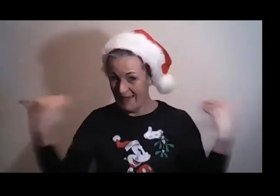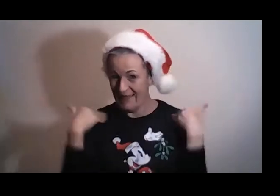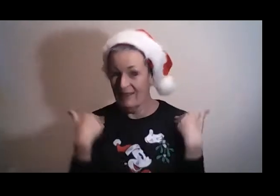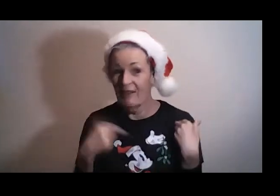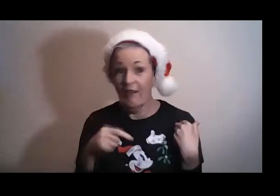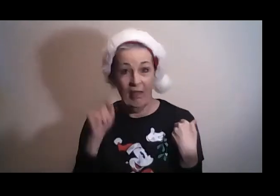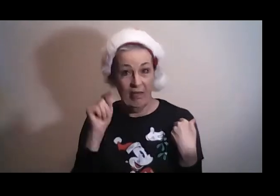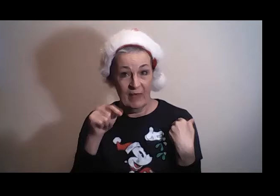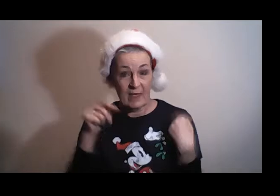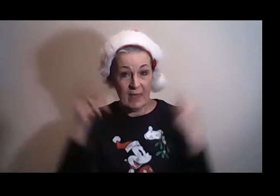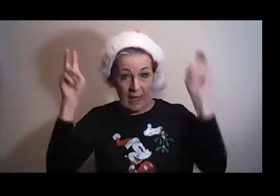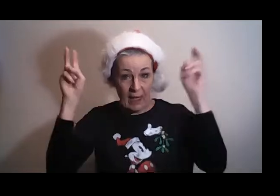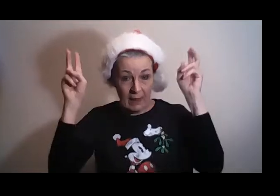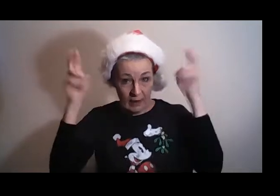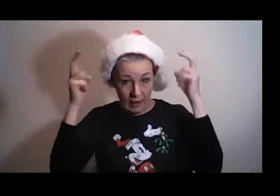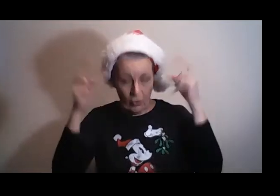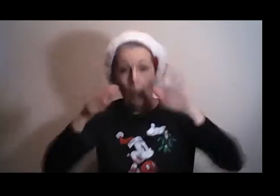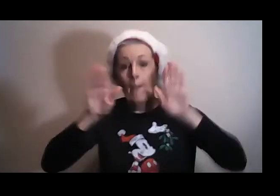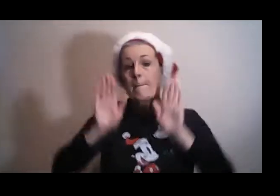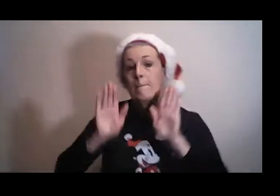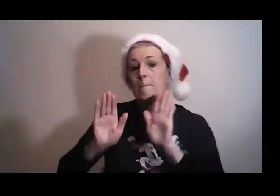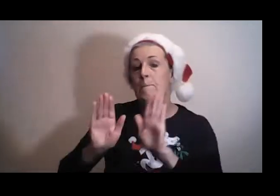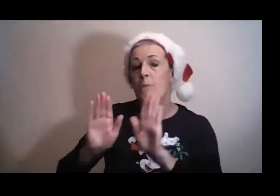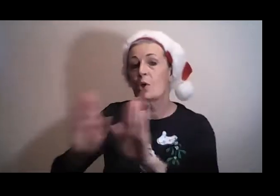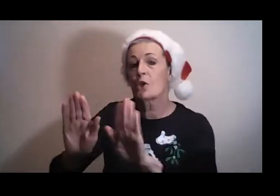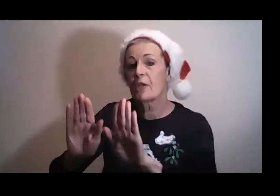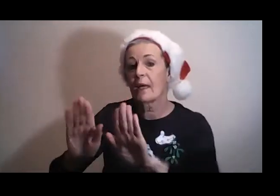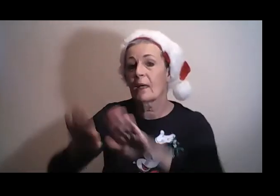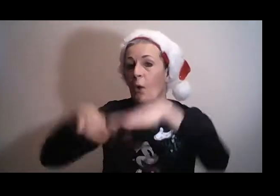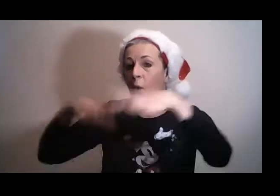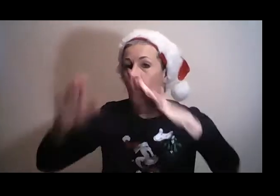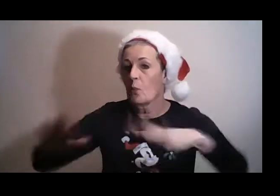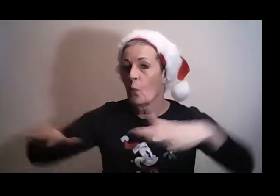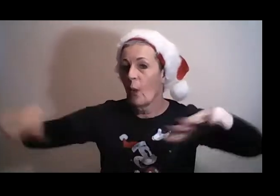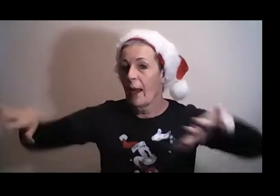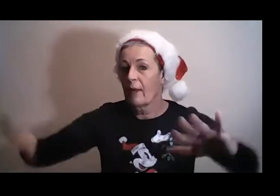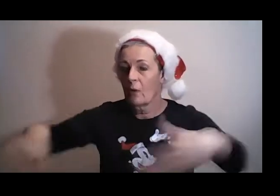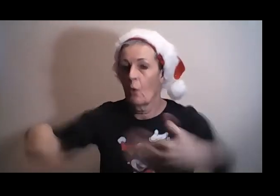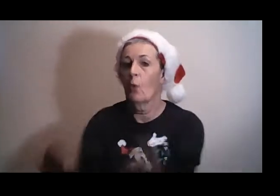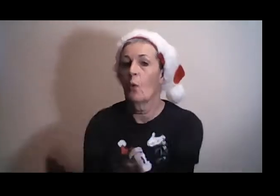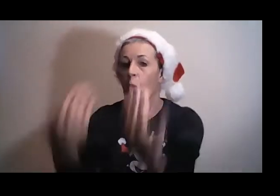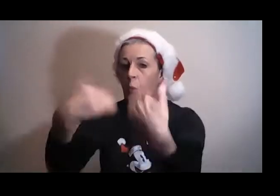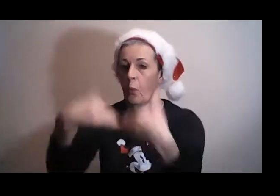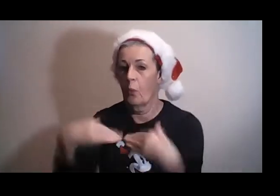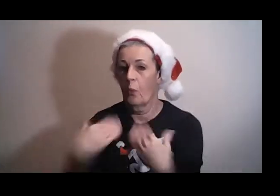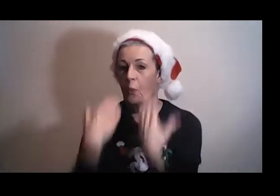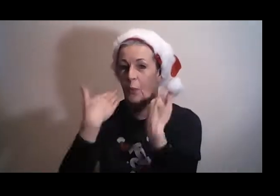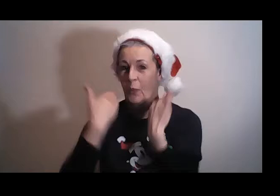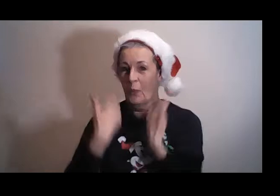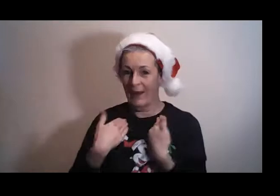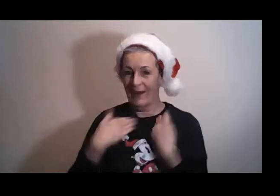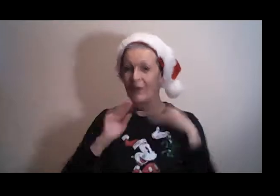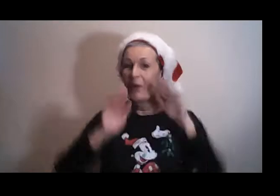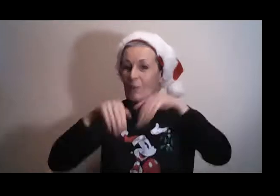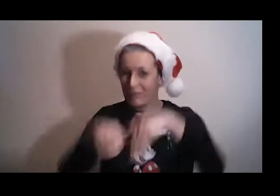the wave. So if you lift by the sea, you will understand what happens to a wave